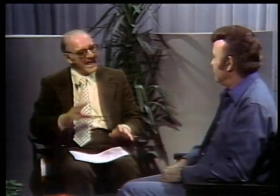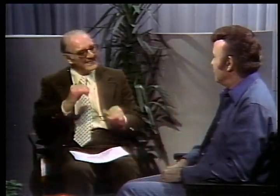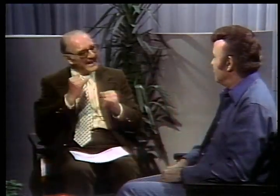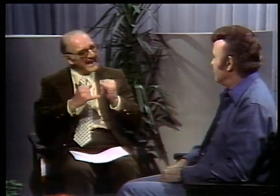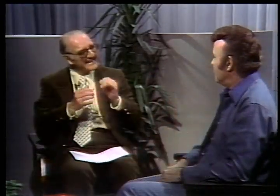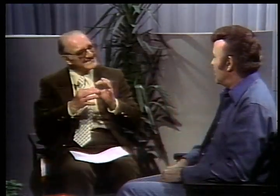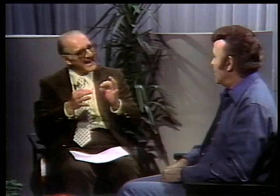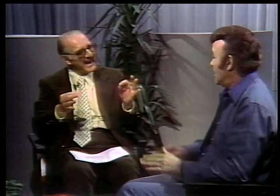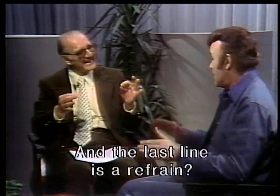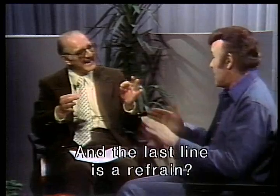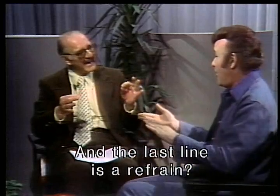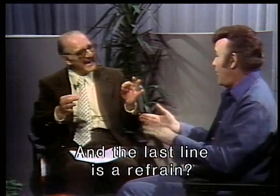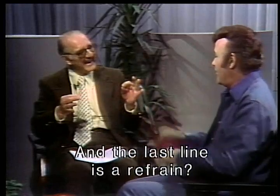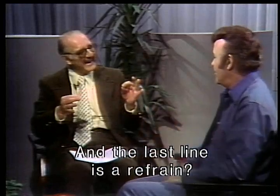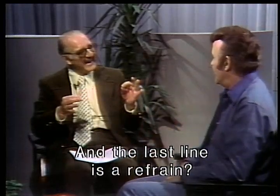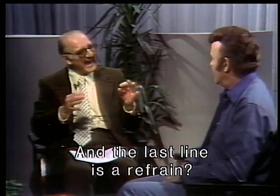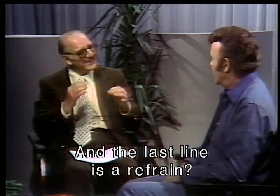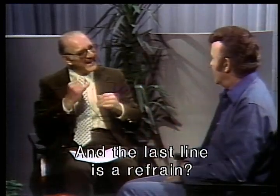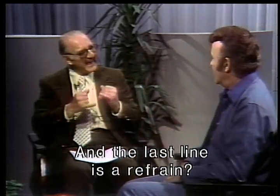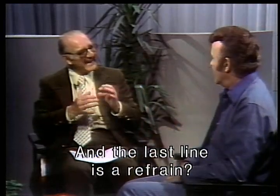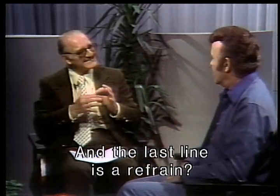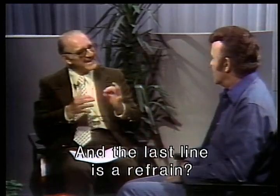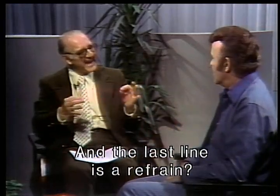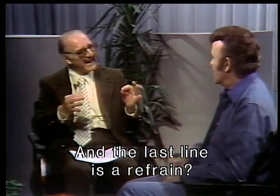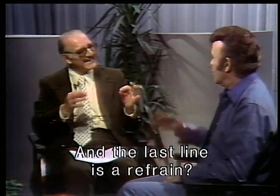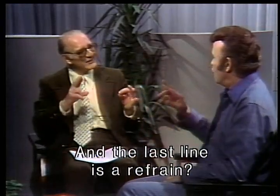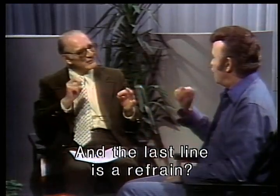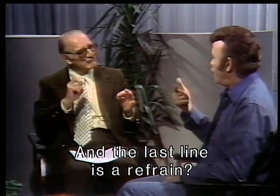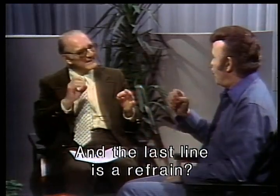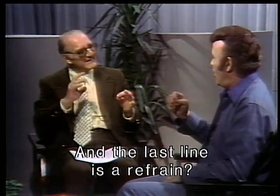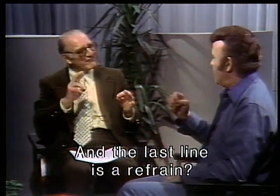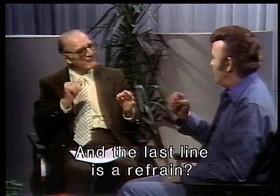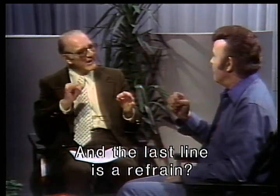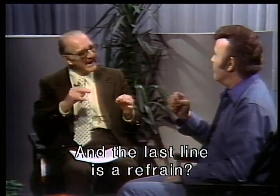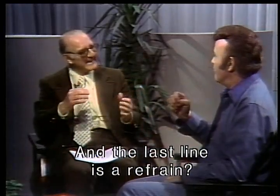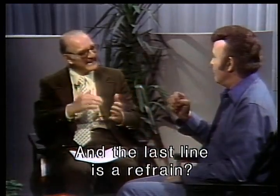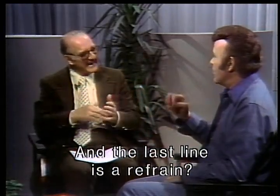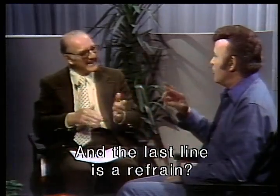And the last line, and the last line in the refrain again.